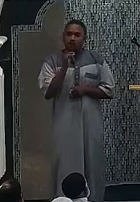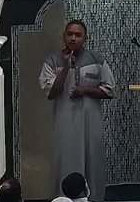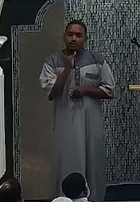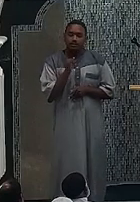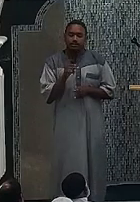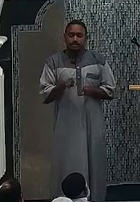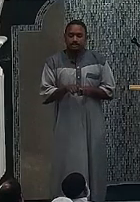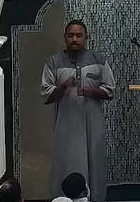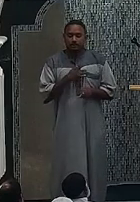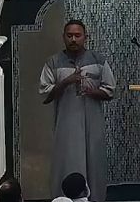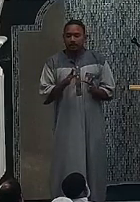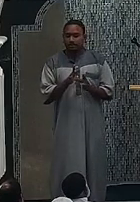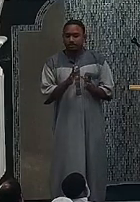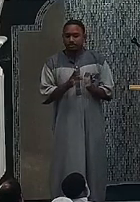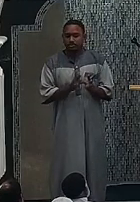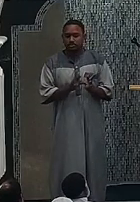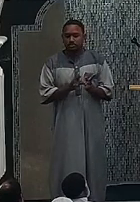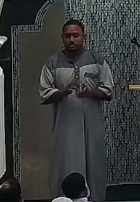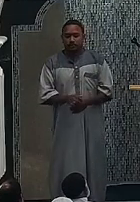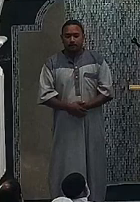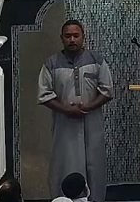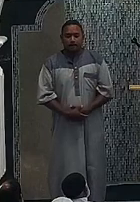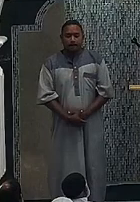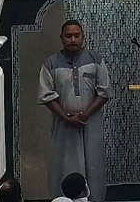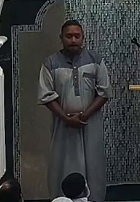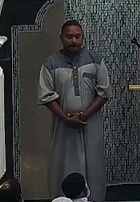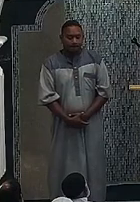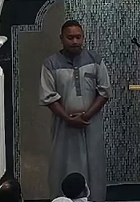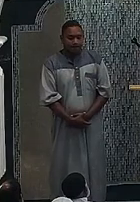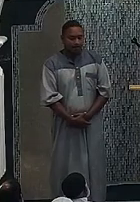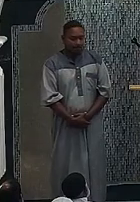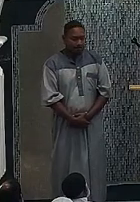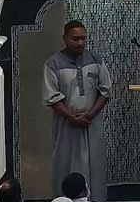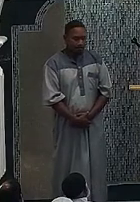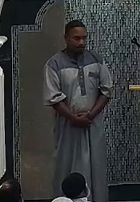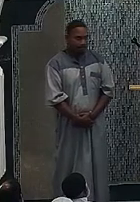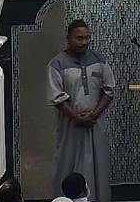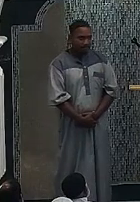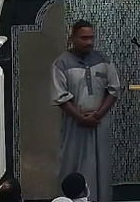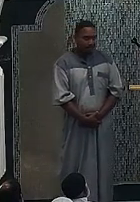So this all means that the community, the Muslim community, failed them.